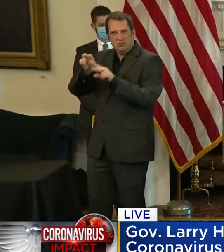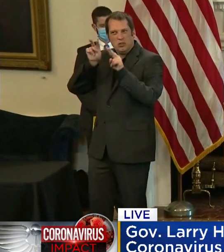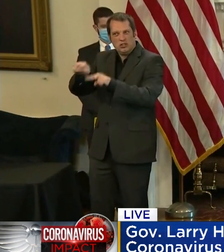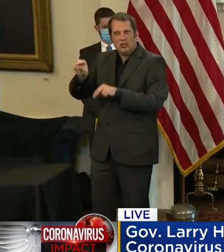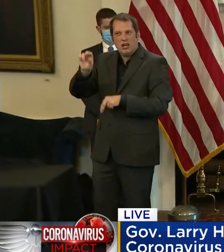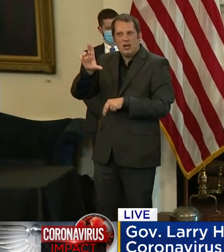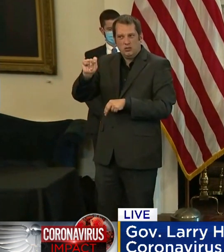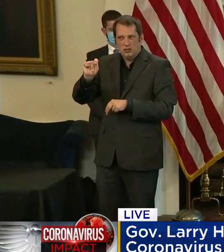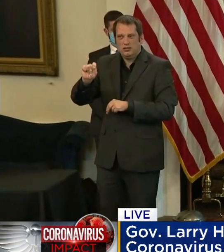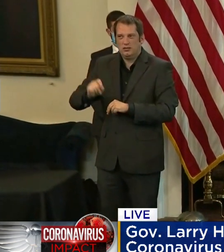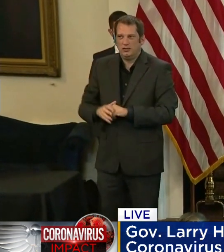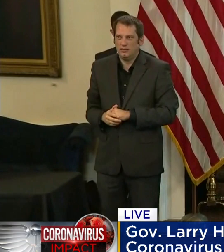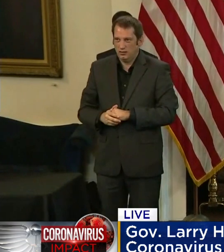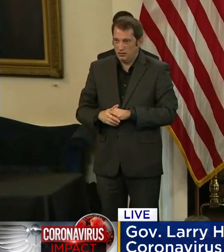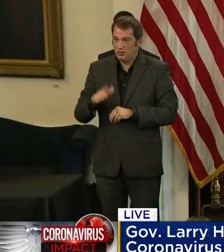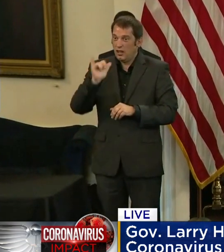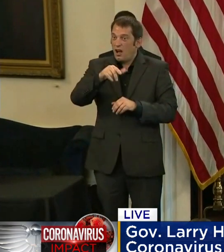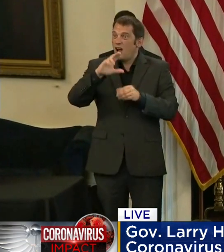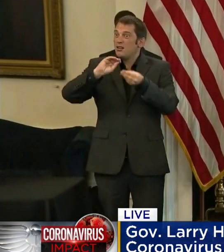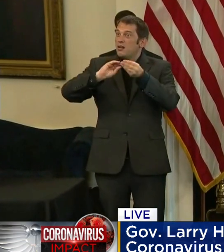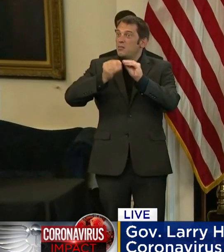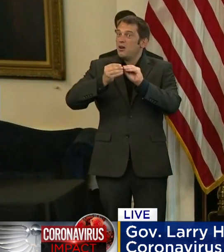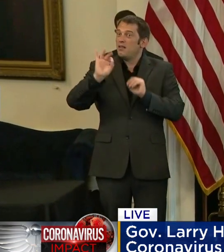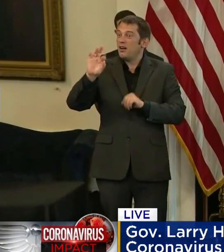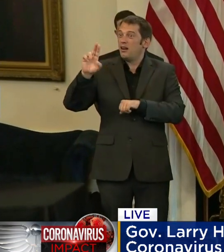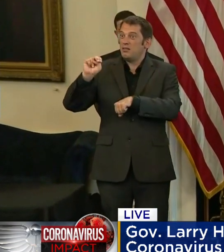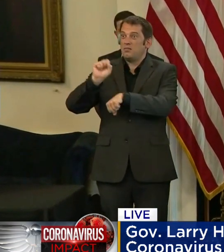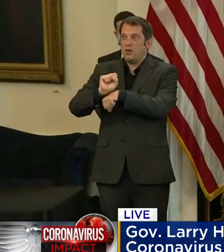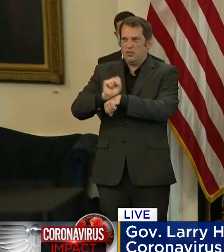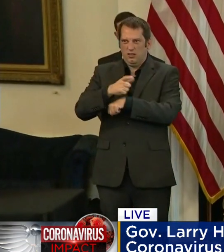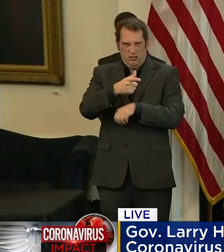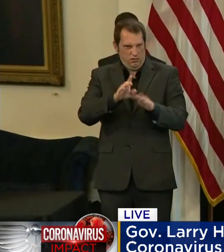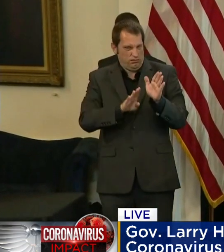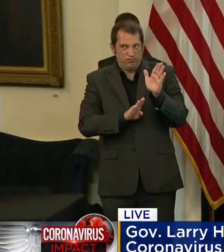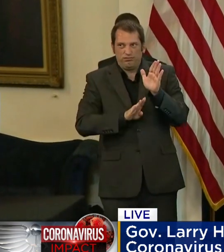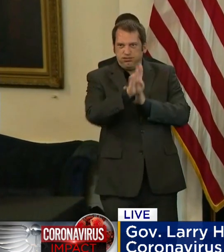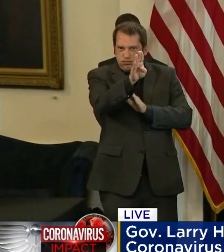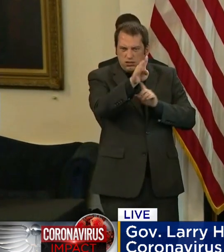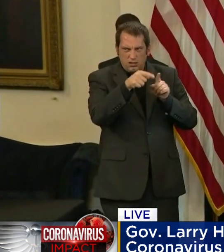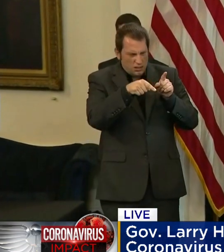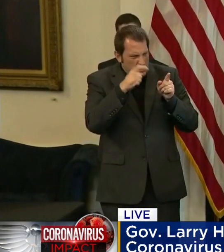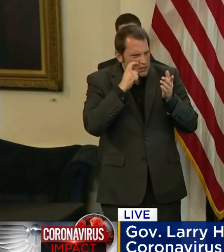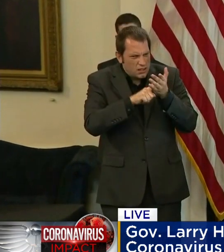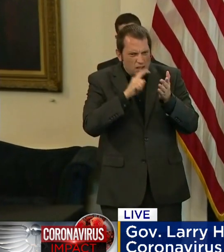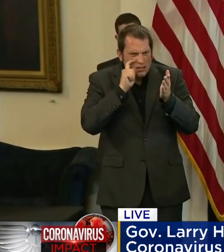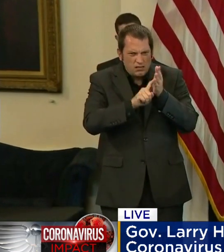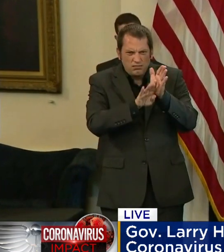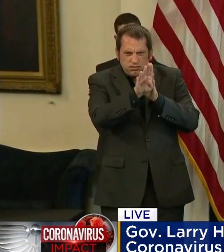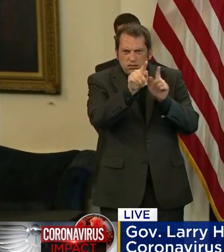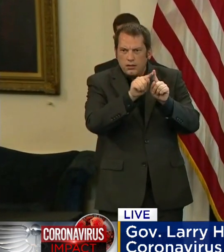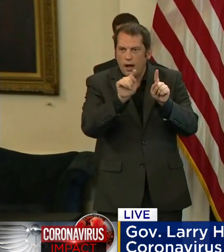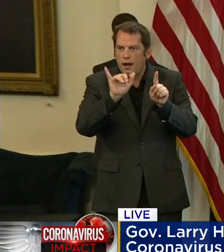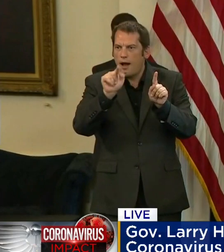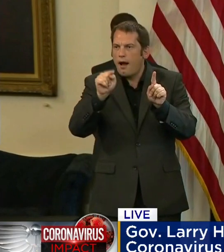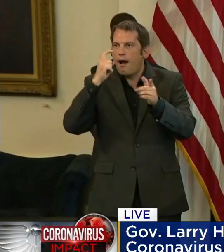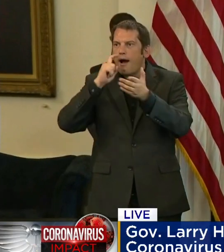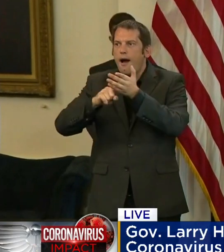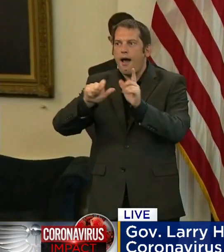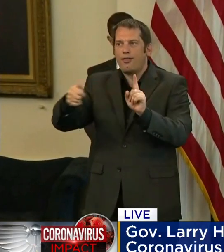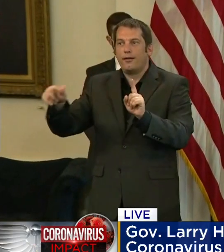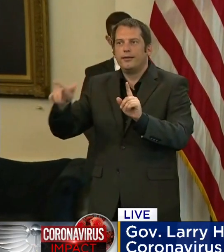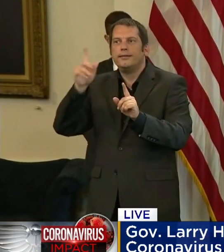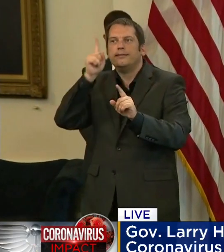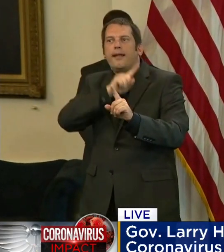the hardships created by the pandemic and are targeting unemployment insurance programs due to the additional benefits offered by the CARES